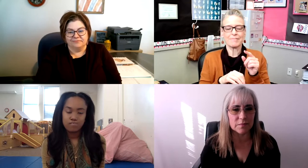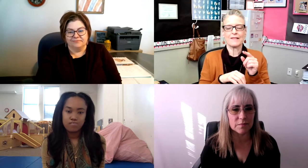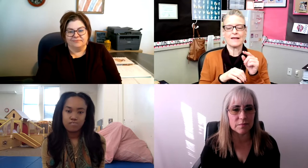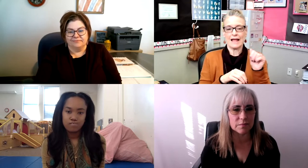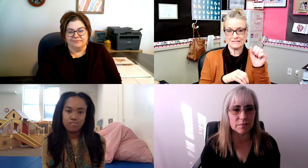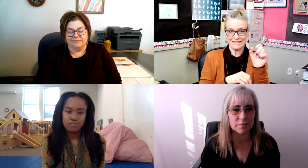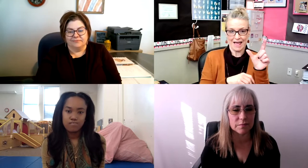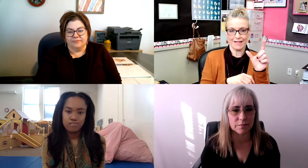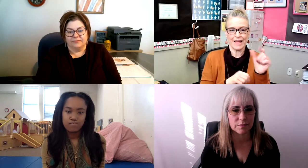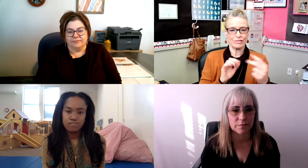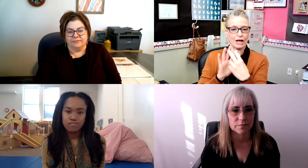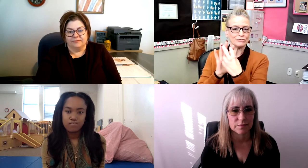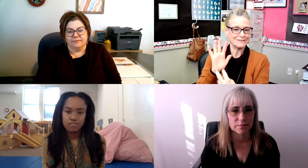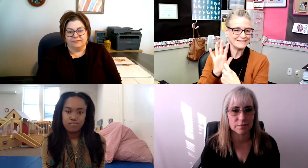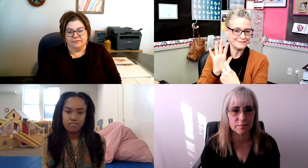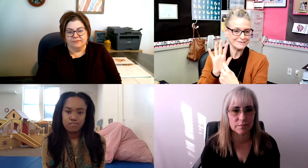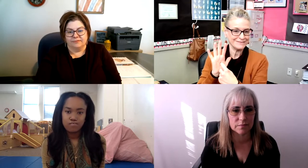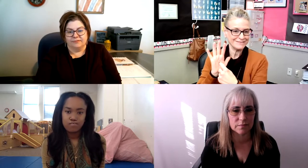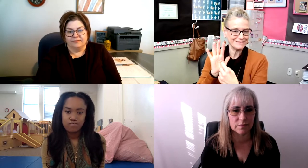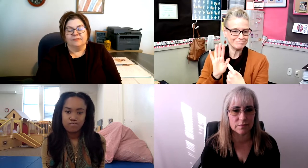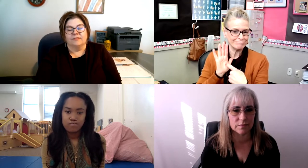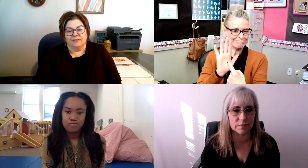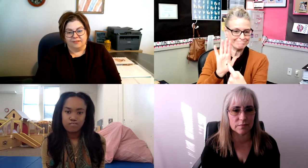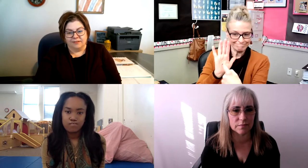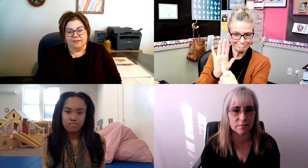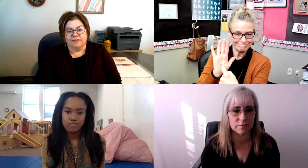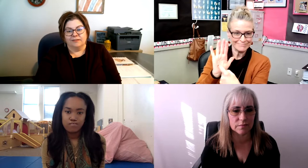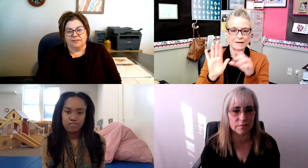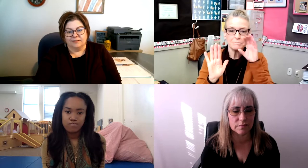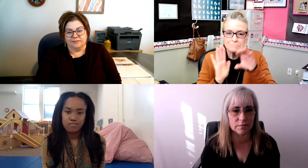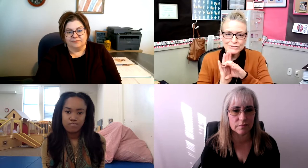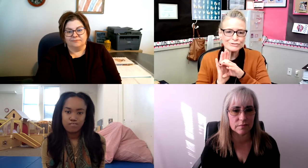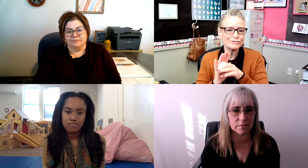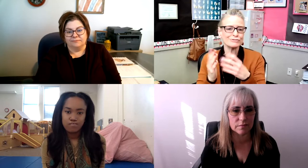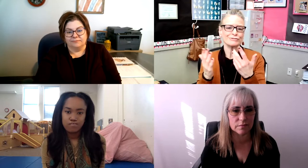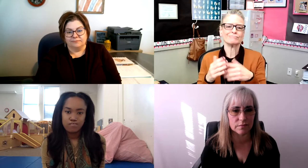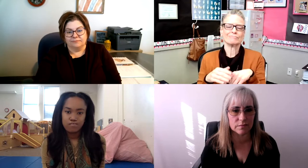able to teach the parents the ASL, and they could read